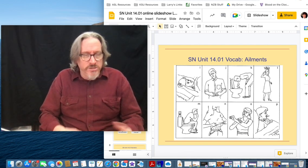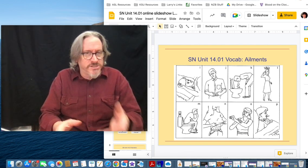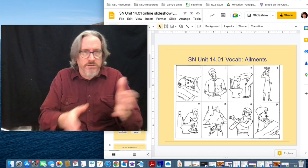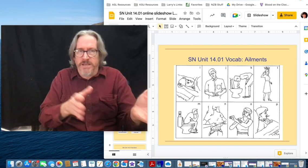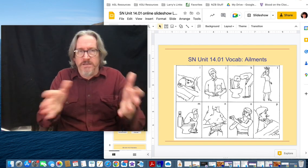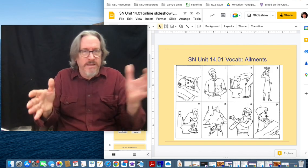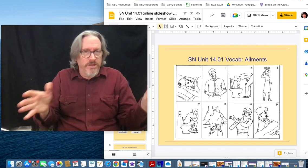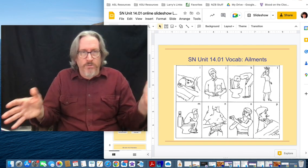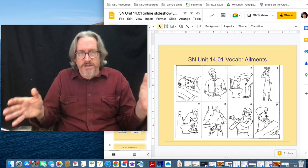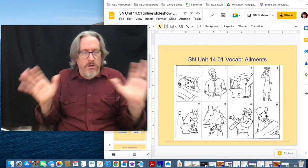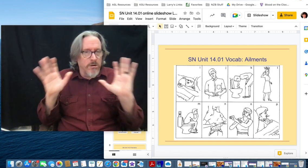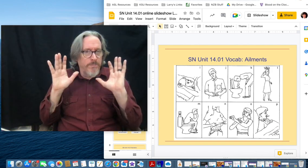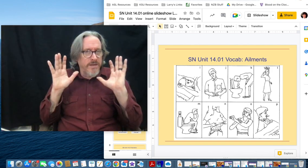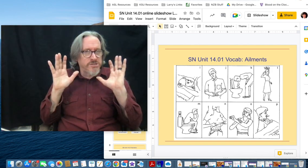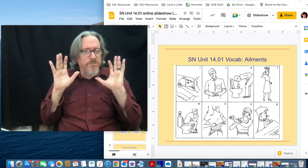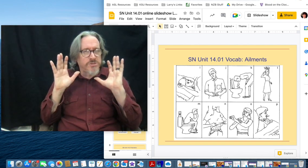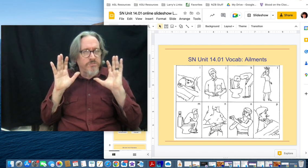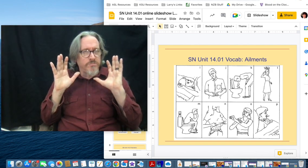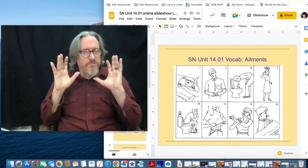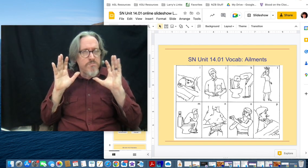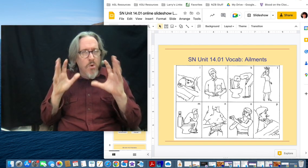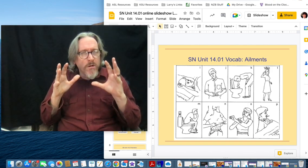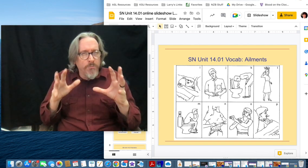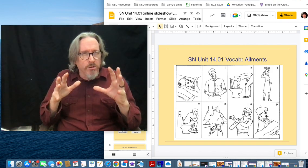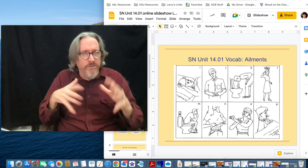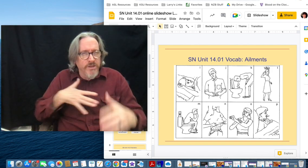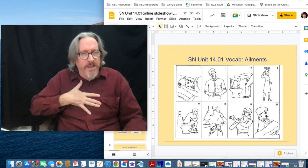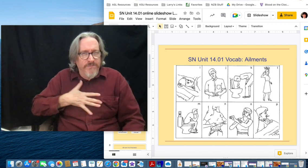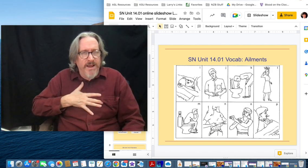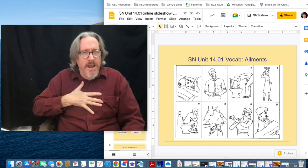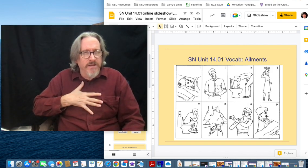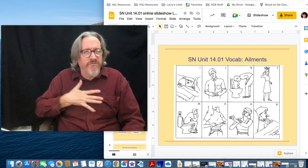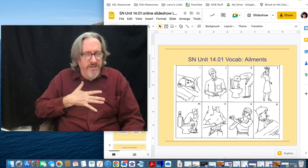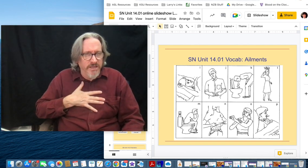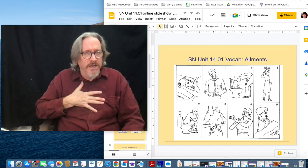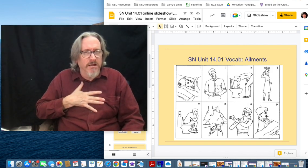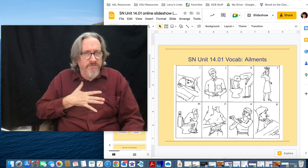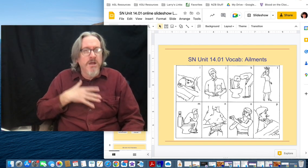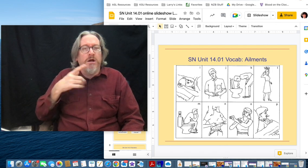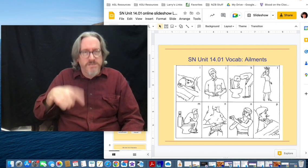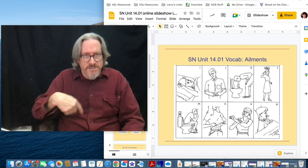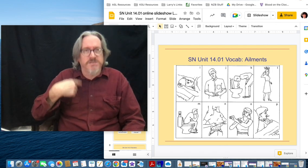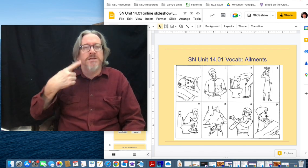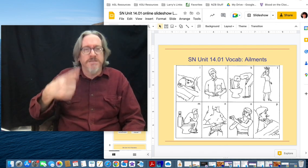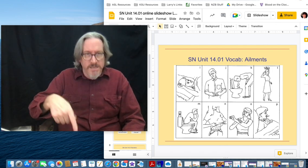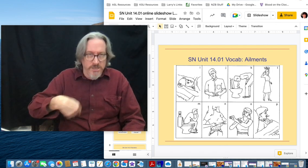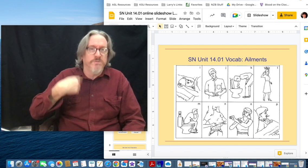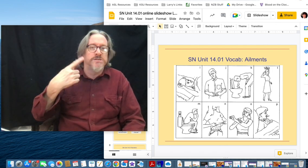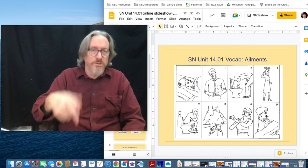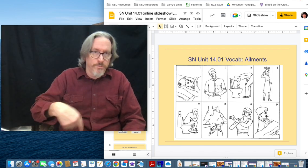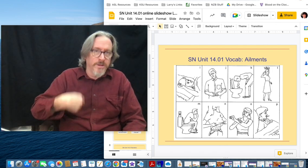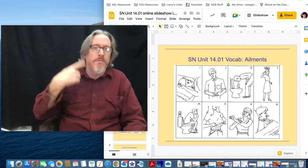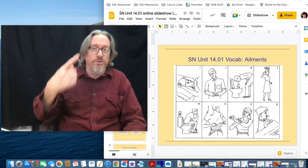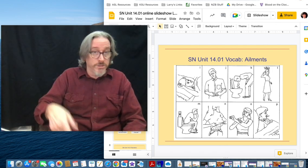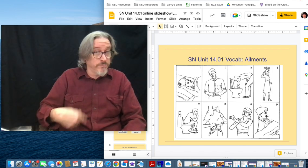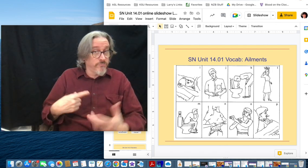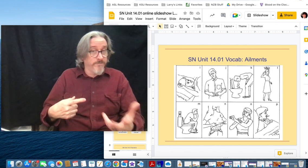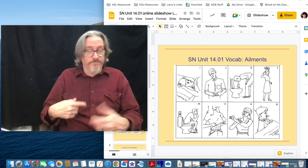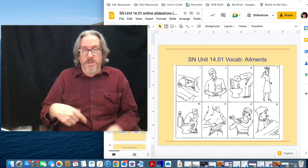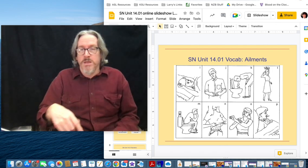We could start like labeling what they are, but it's almost more important that you get that kind of feeling of it's this continuous looping